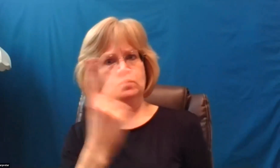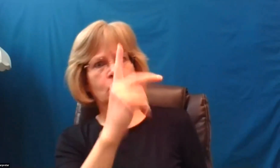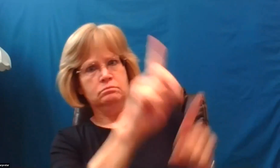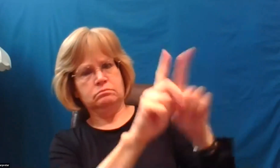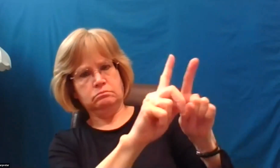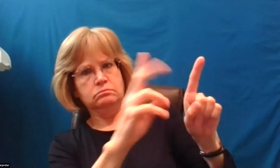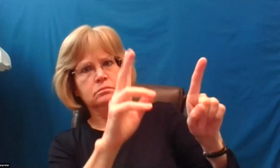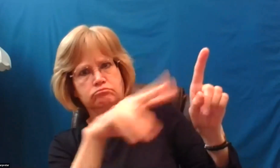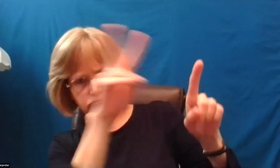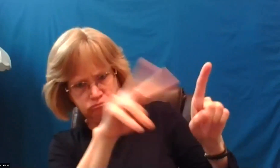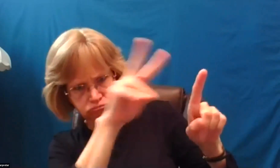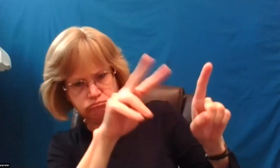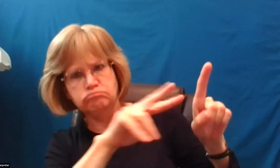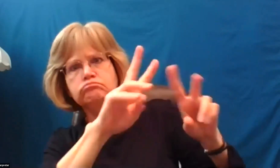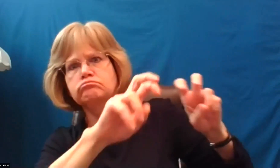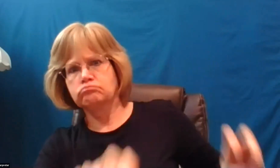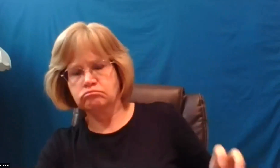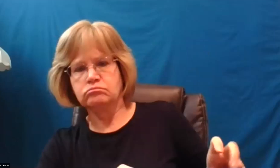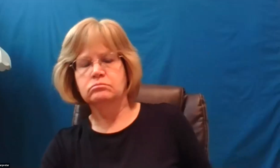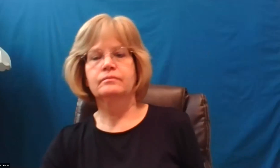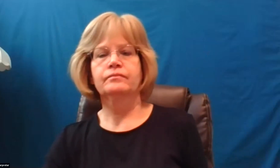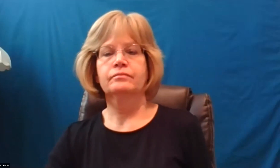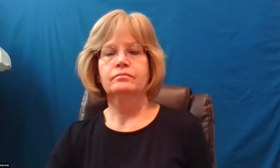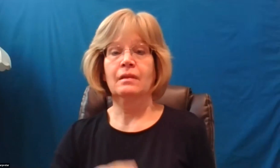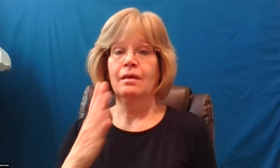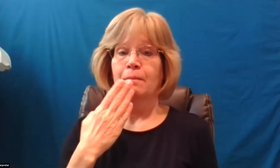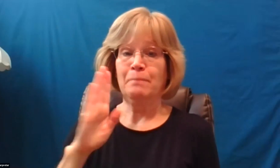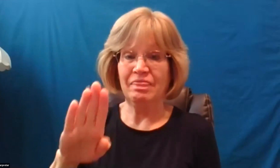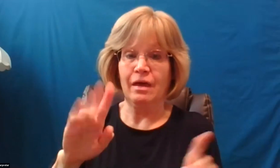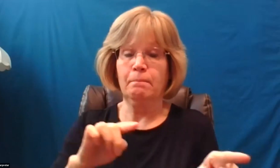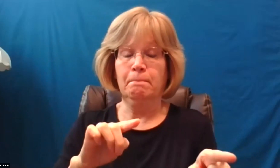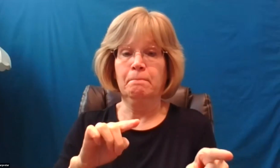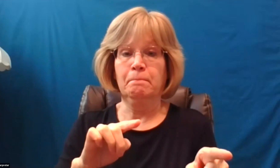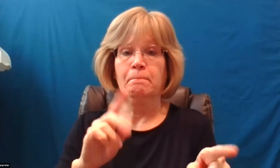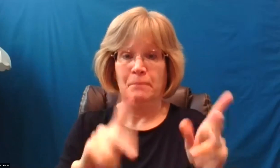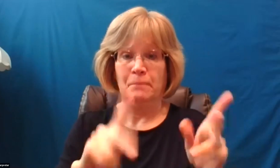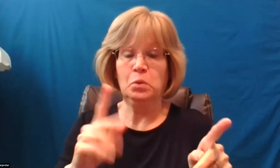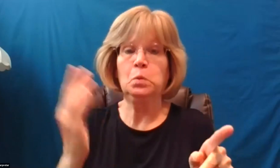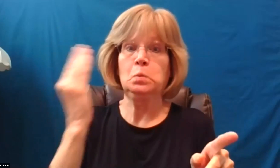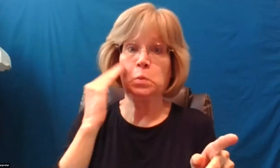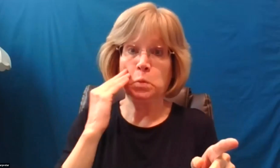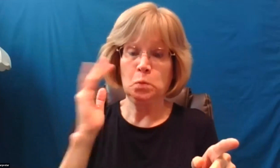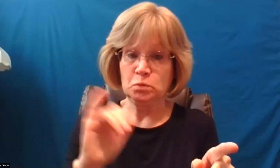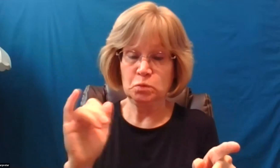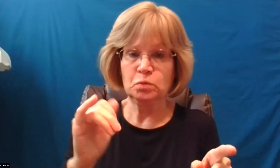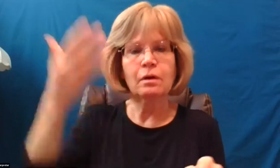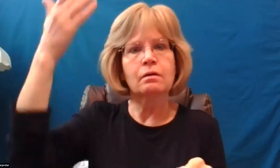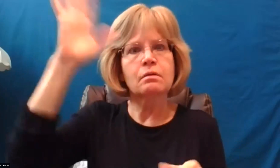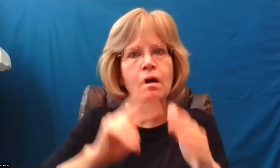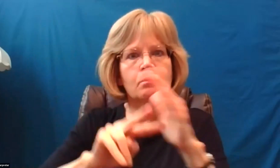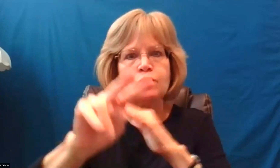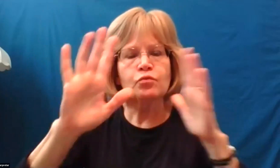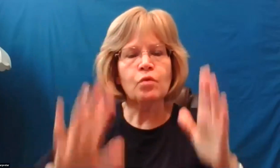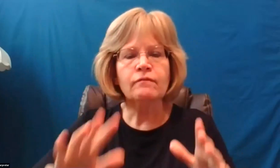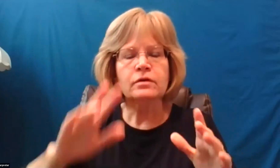every Hebrew in Bethlehem know. Or at least they should. God's prophets have been calling for the Messiah's arrival